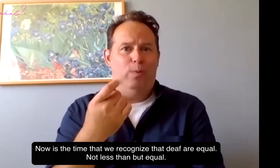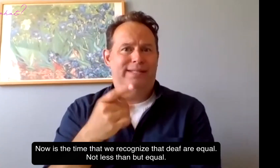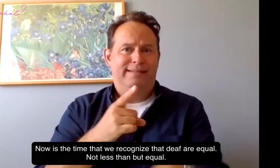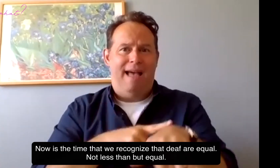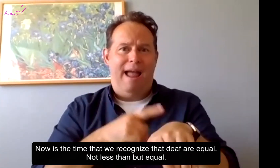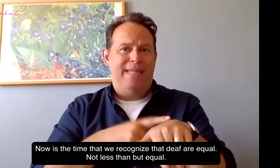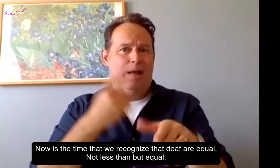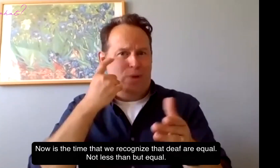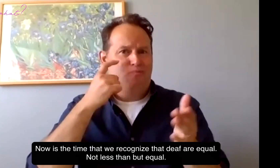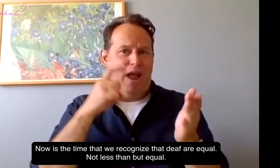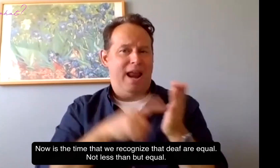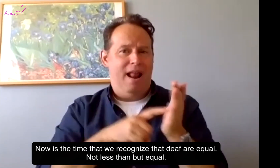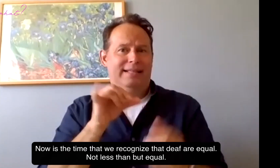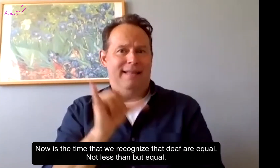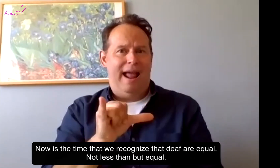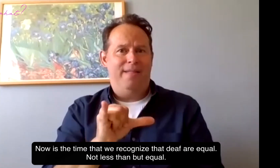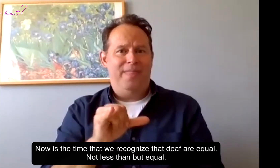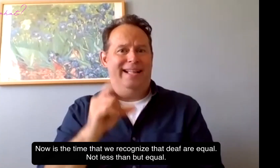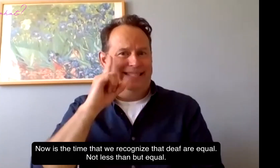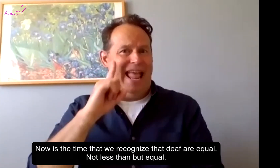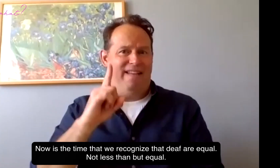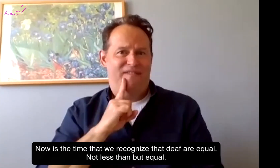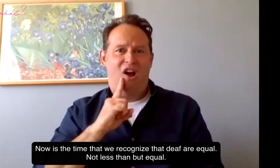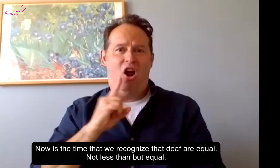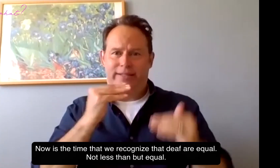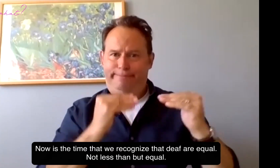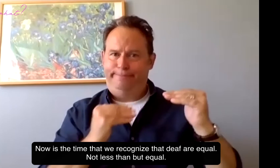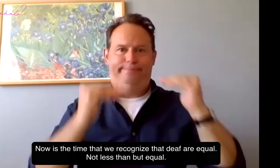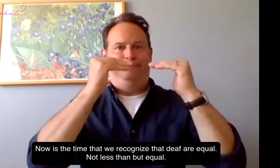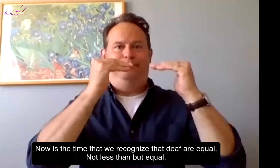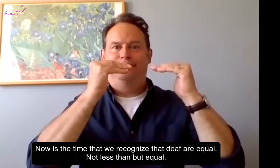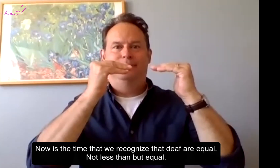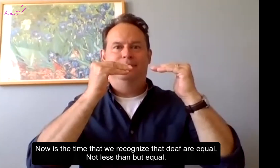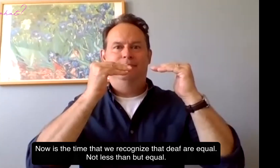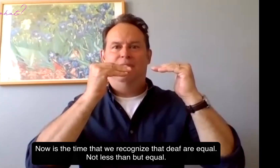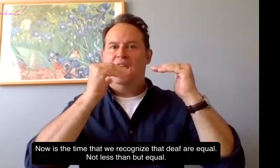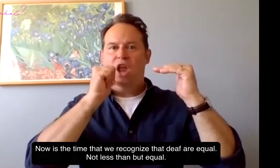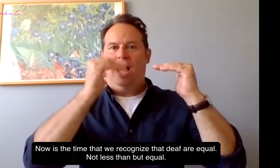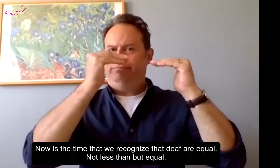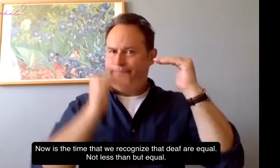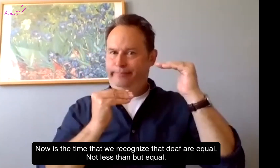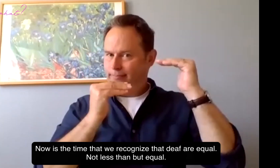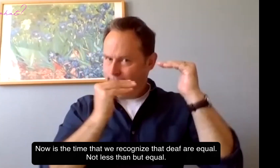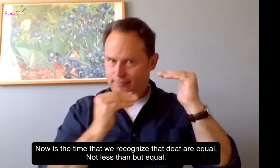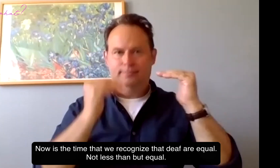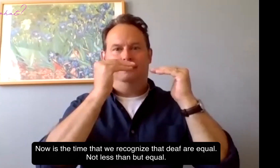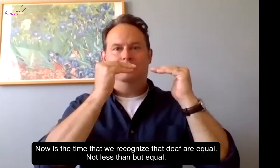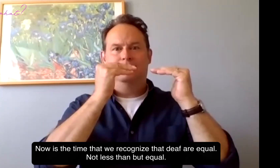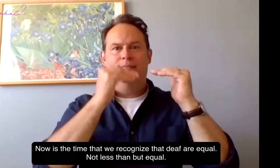Now is the time that we recognize that Deaf are equal. Not less than, but equal.